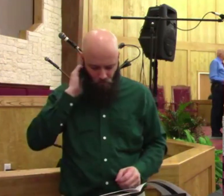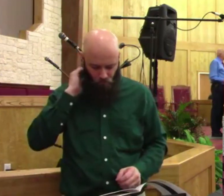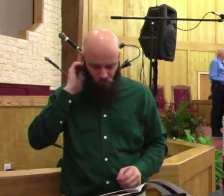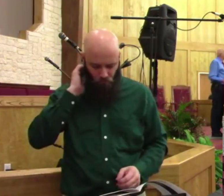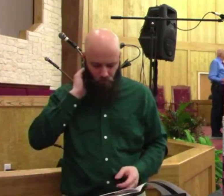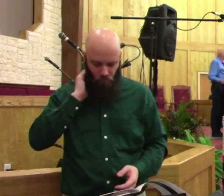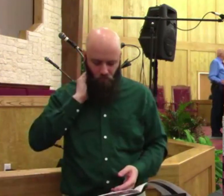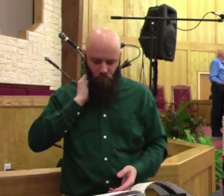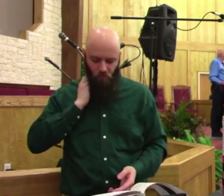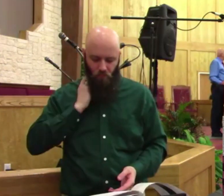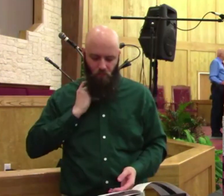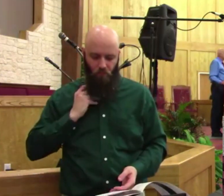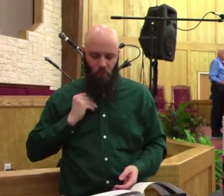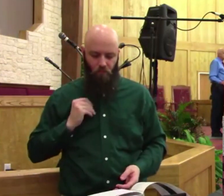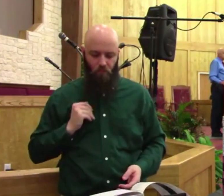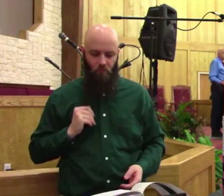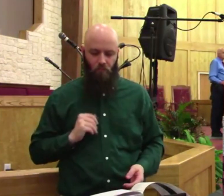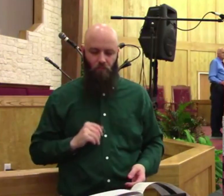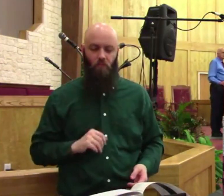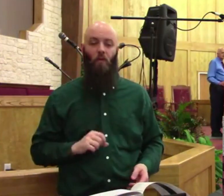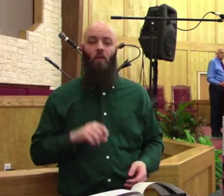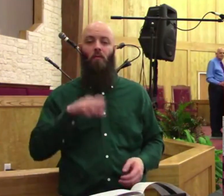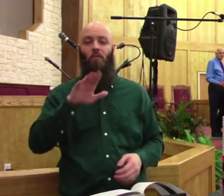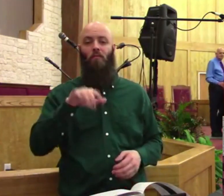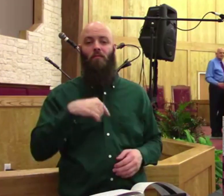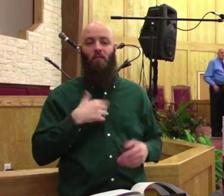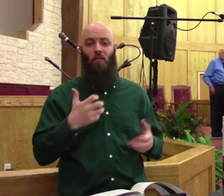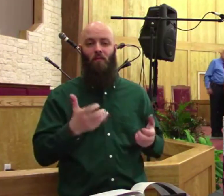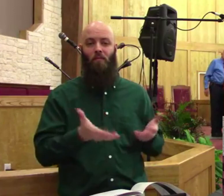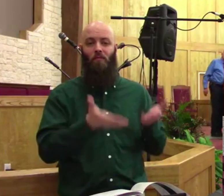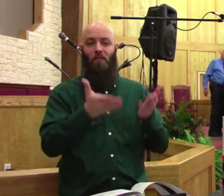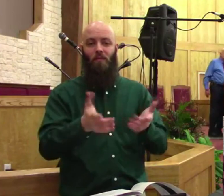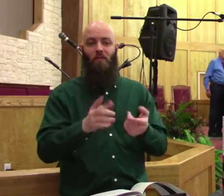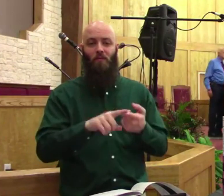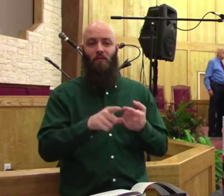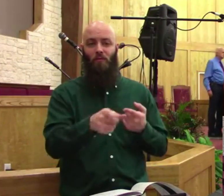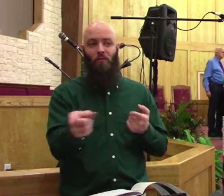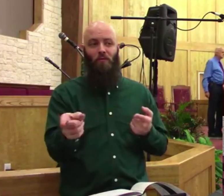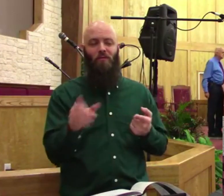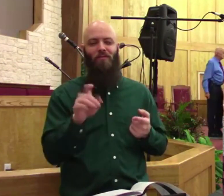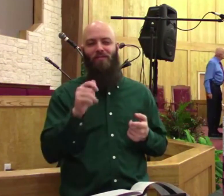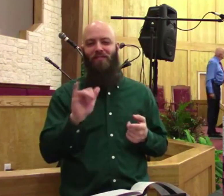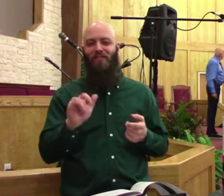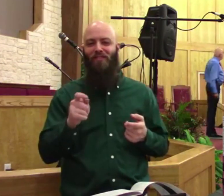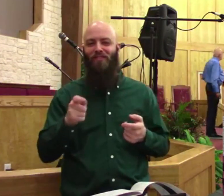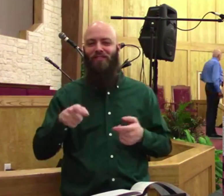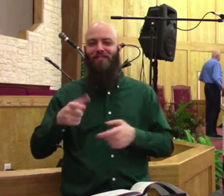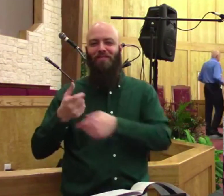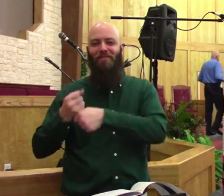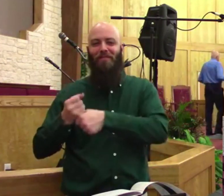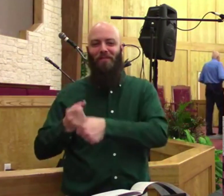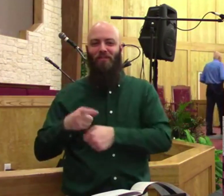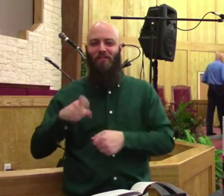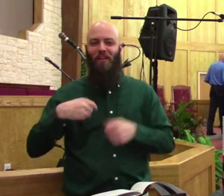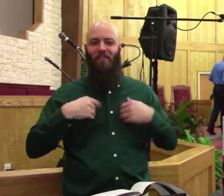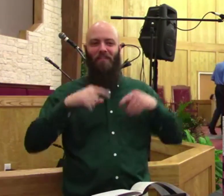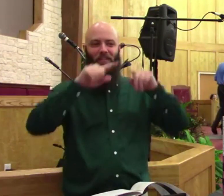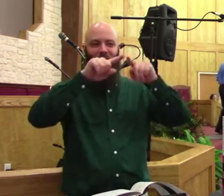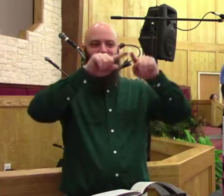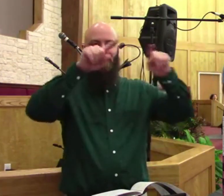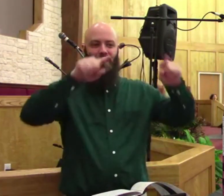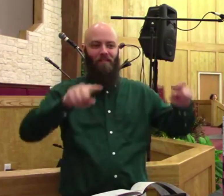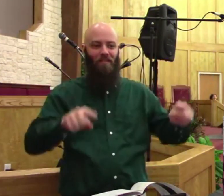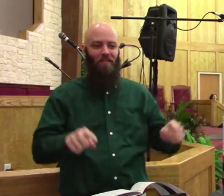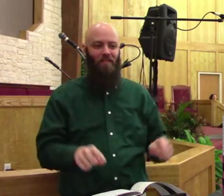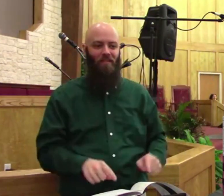I'd like to present to you, this should be like the Astros game. We should have cardboard cutouts of Andrew